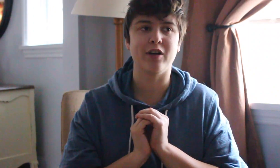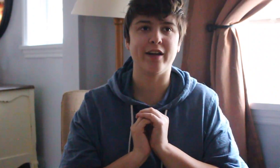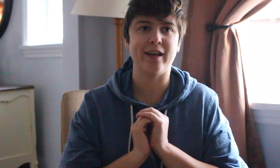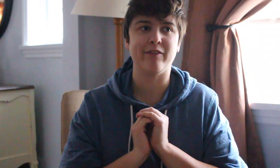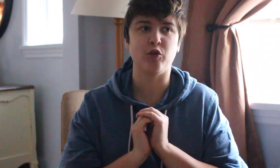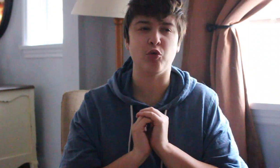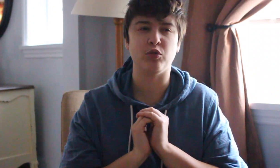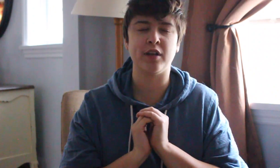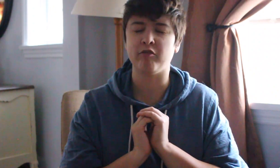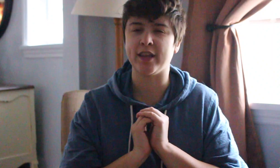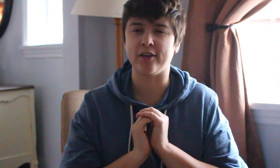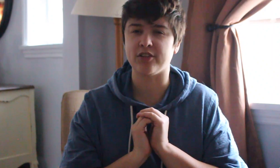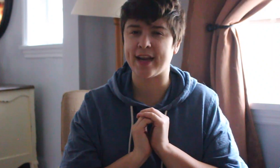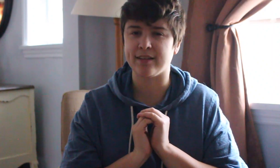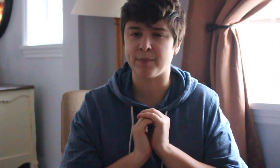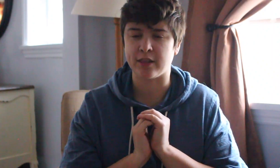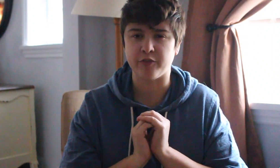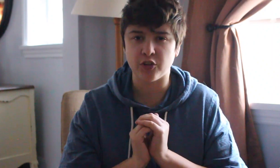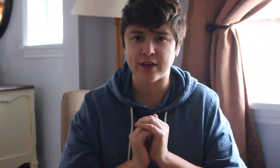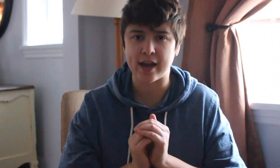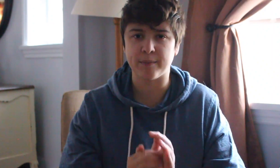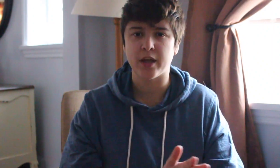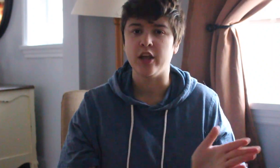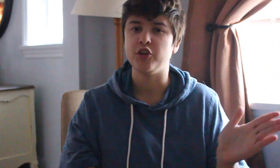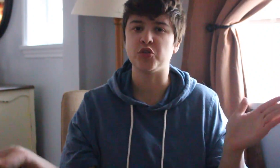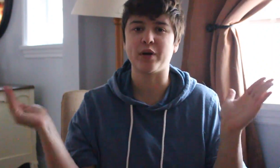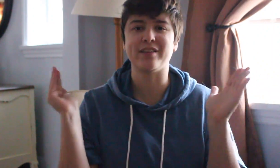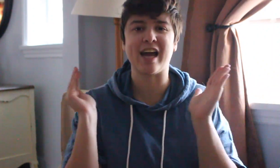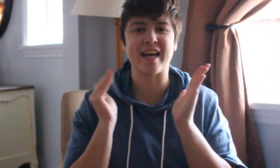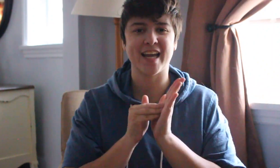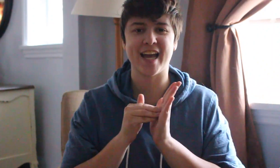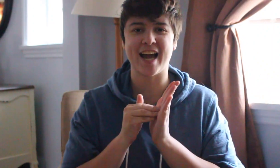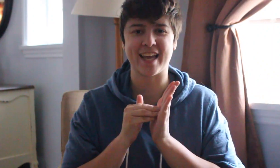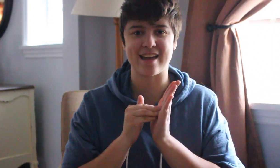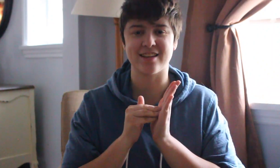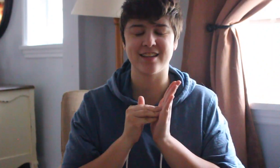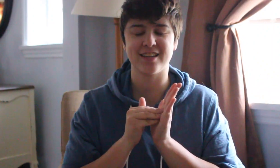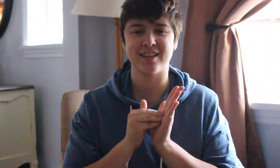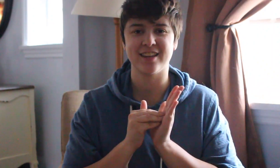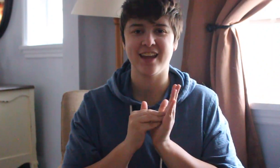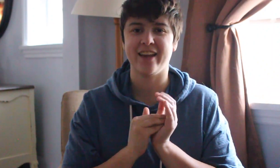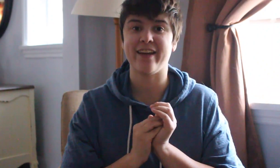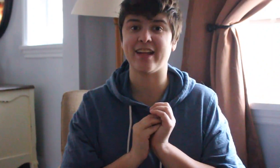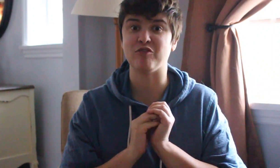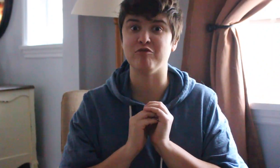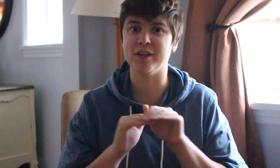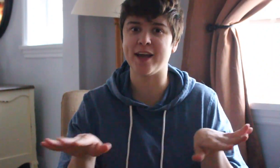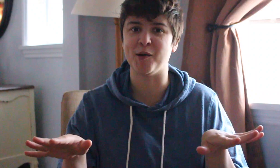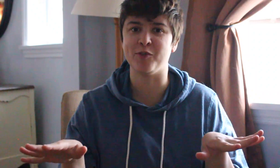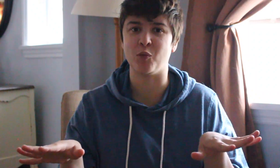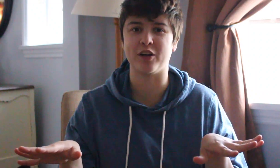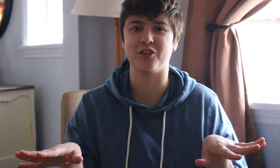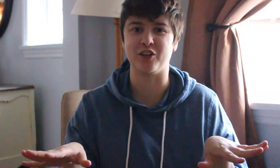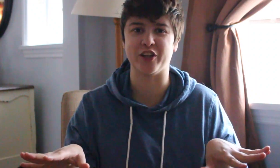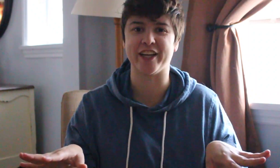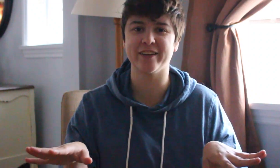if you didn't really understand something the first time you just want to sign again and that's really helpful while you're still learning.